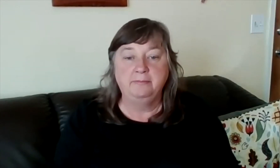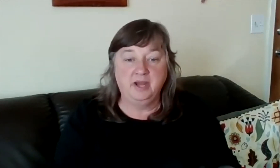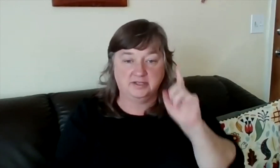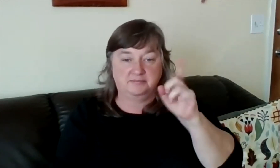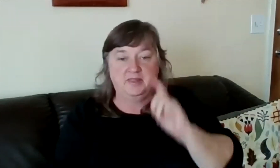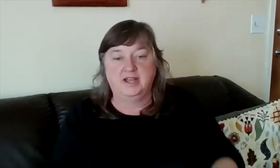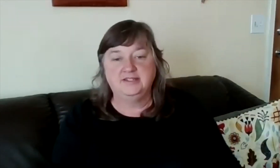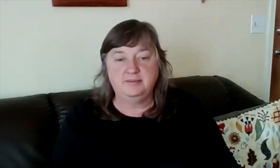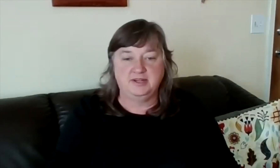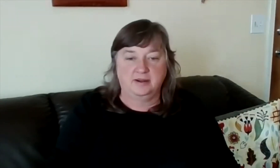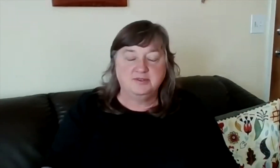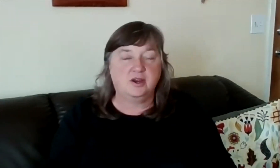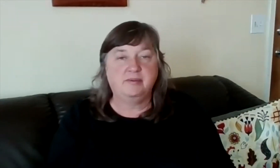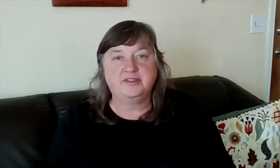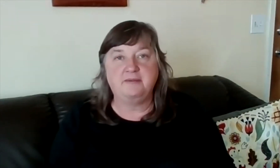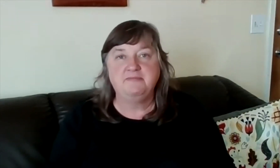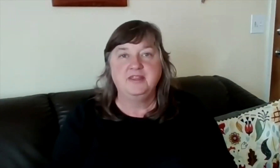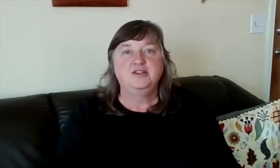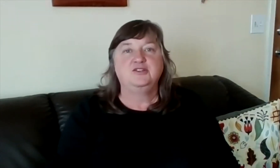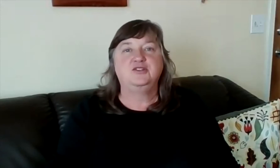But I skipped it. I'm sorry about that. So